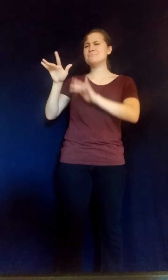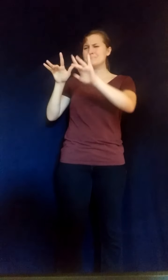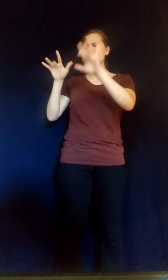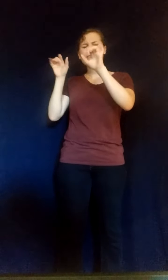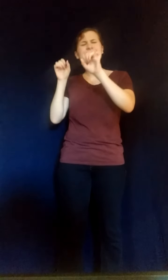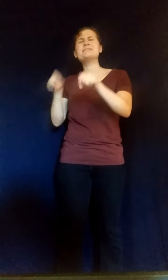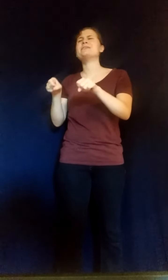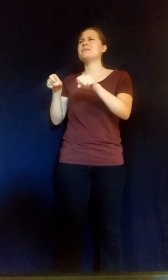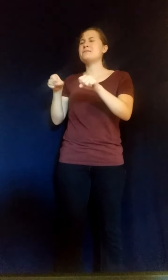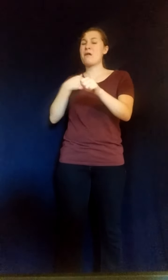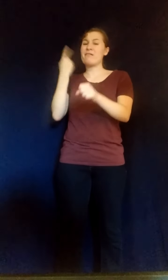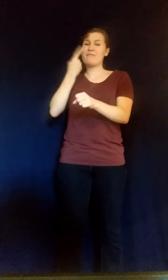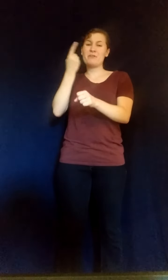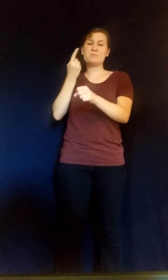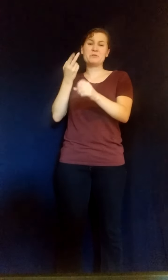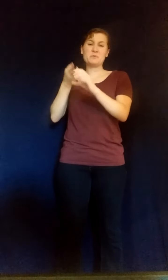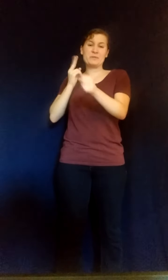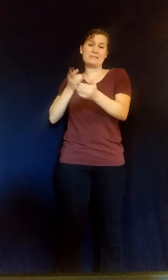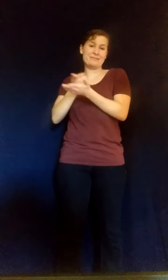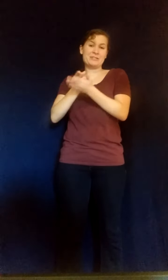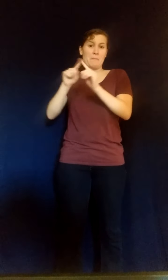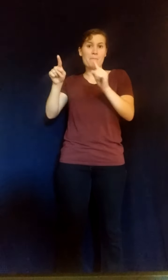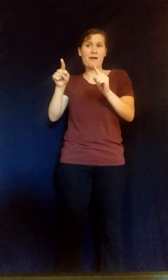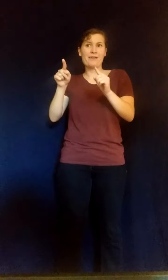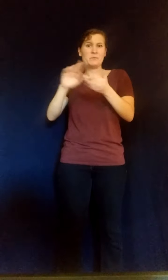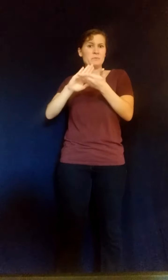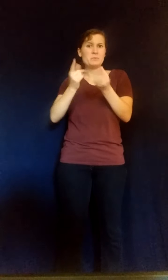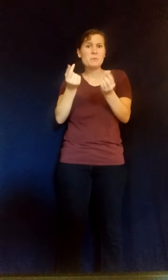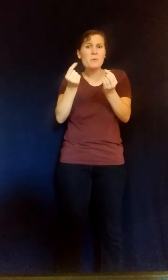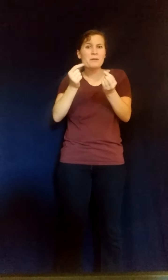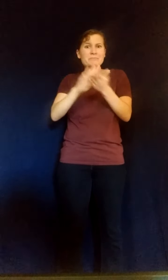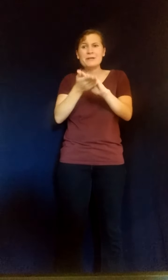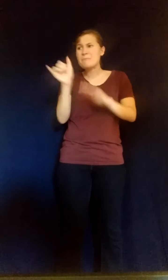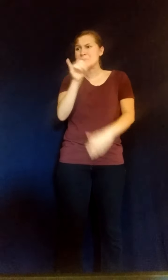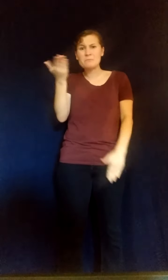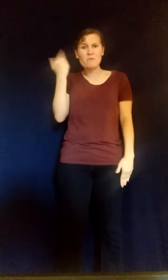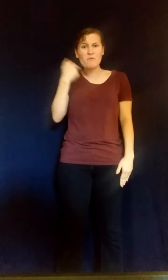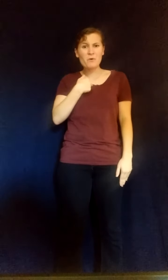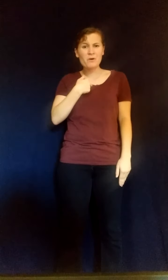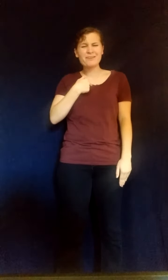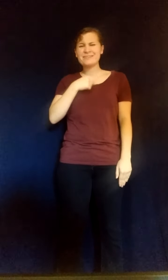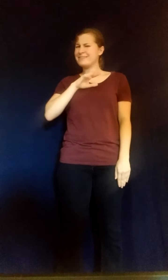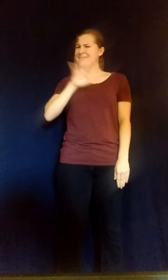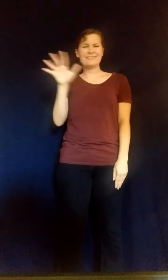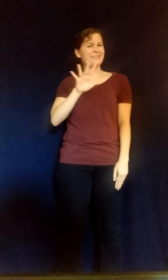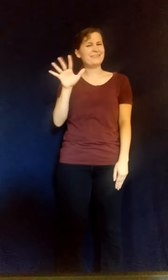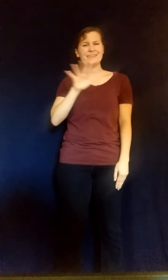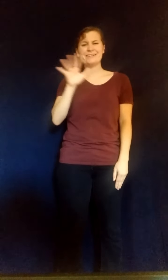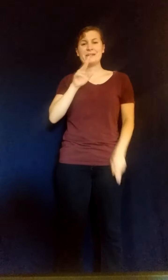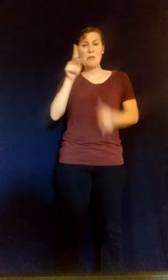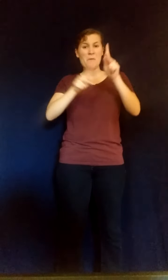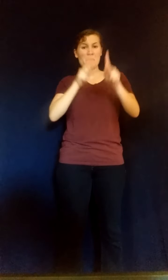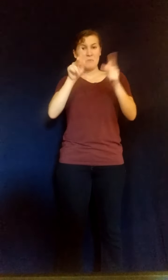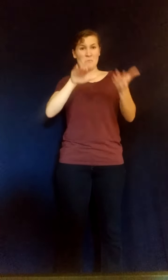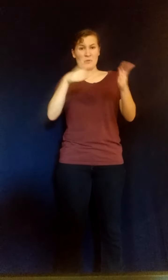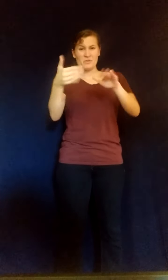go? Back? There's no home for the living in the land of the dead, so I keep pressing